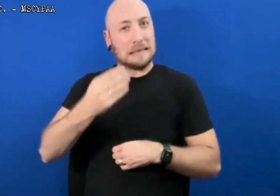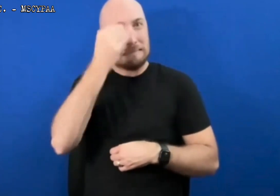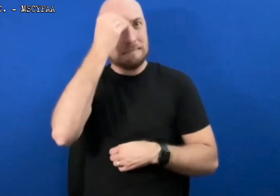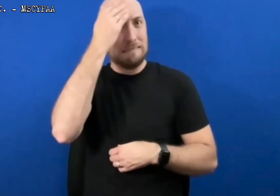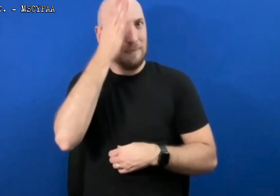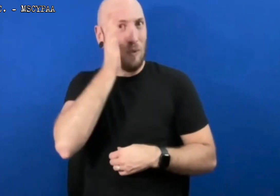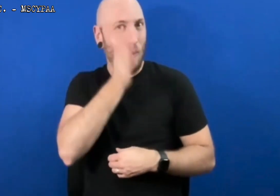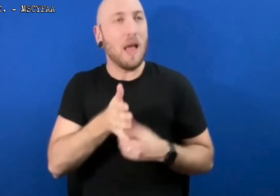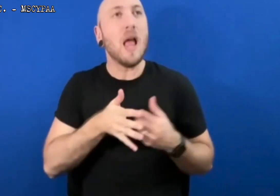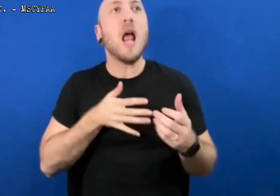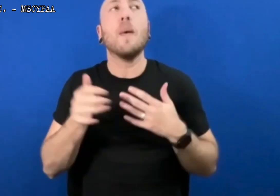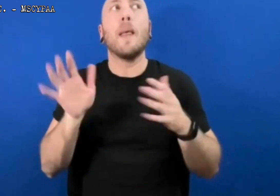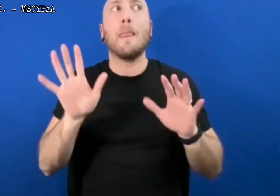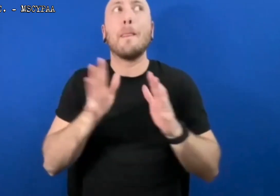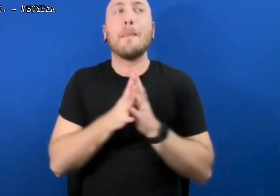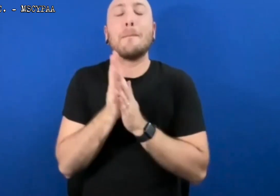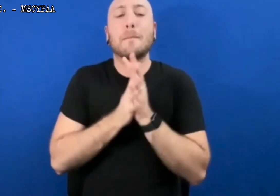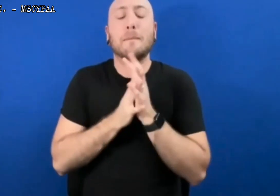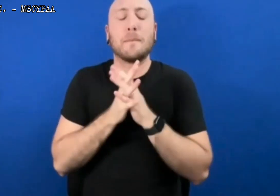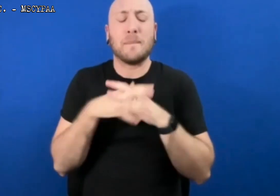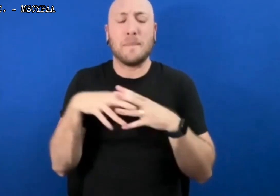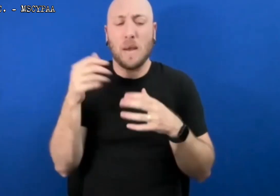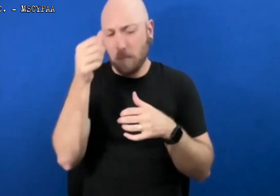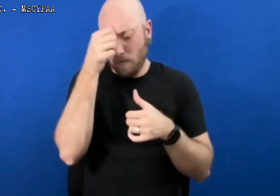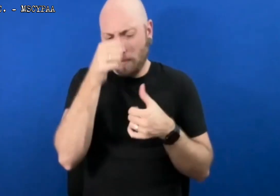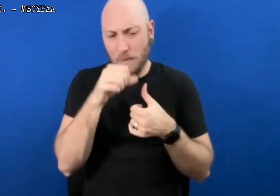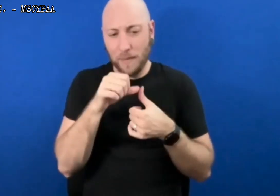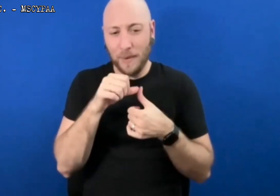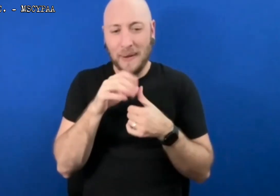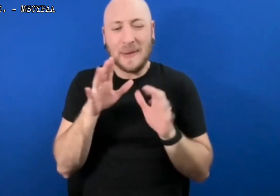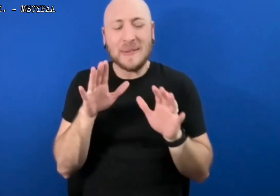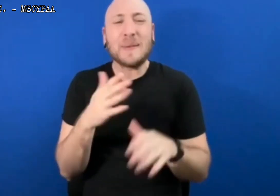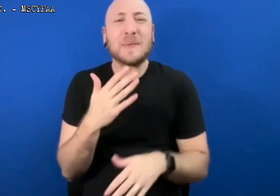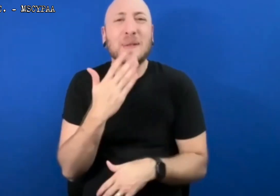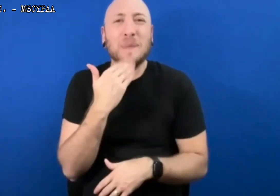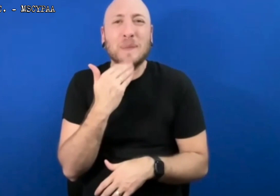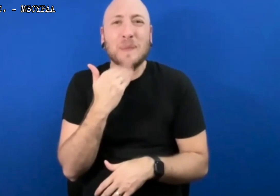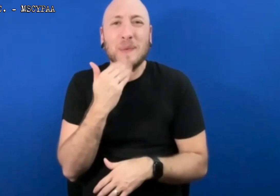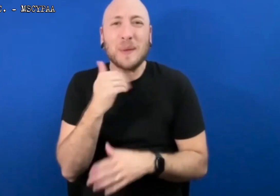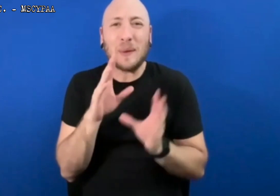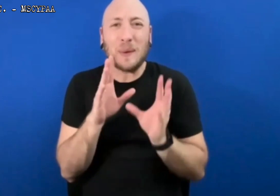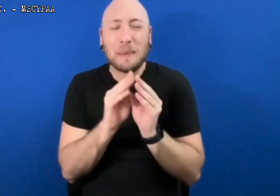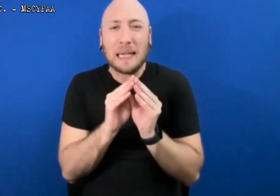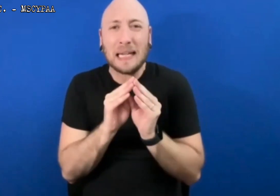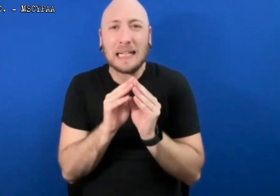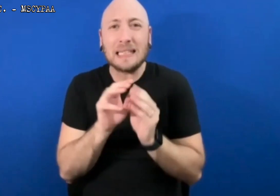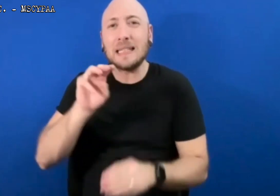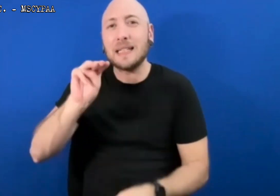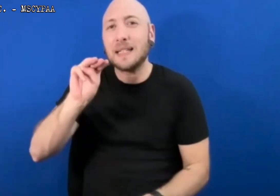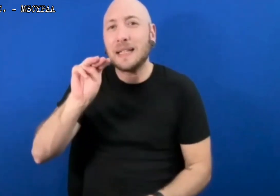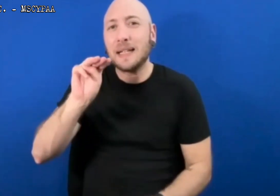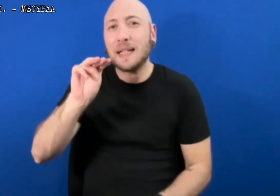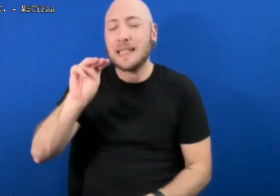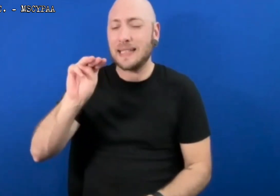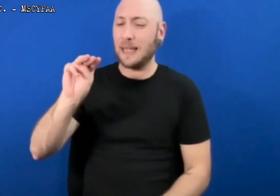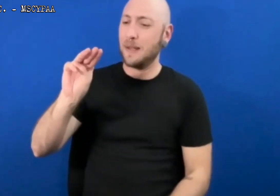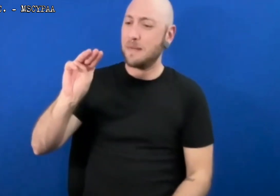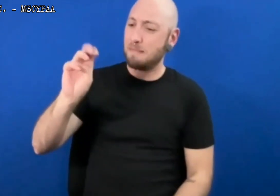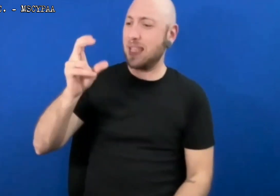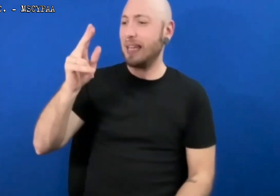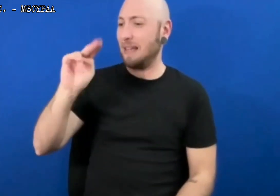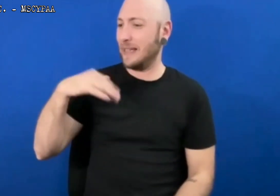I just remembered I went to this. It's a really cute meeting. It's called Mendon and Mendon Young Peoples, and it's in Mendon, Massachusetts.